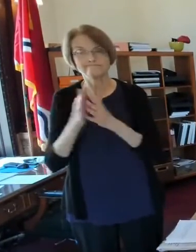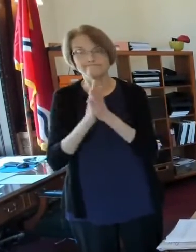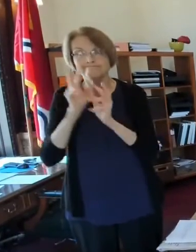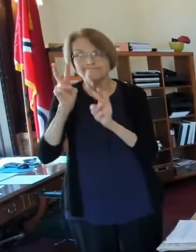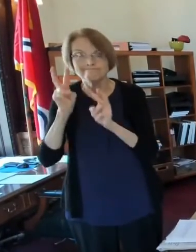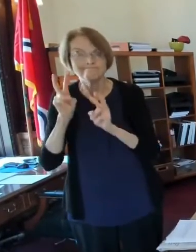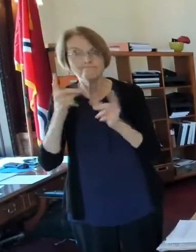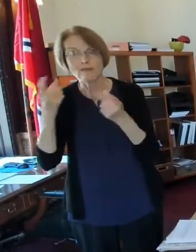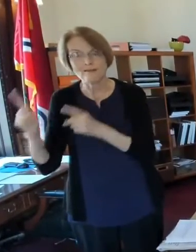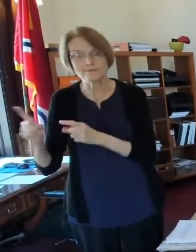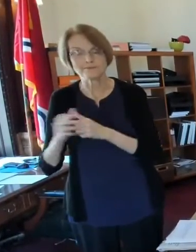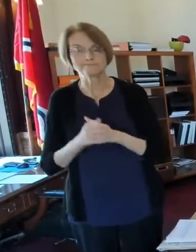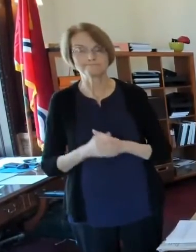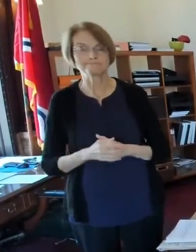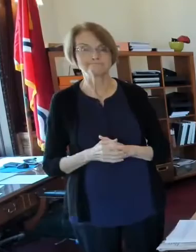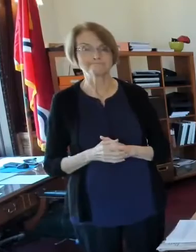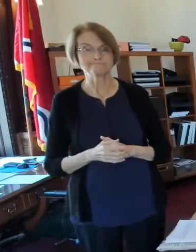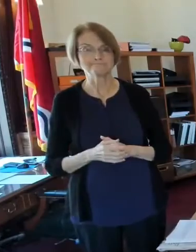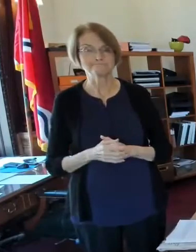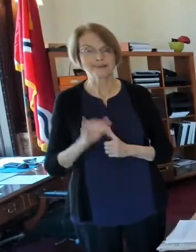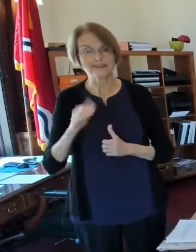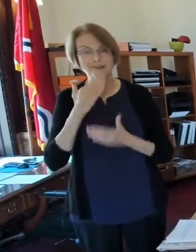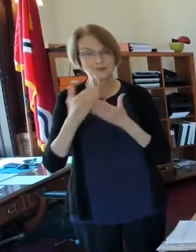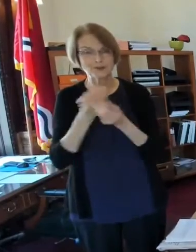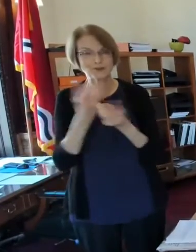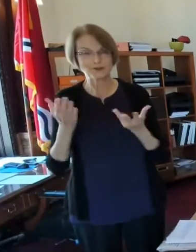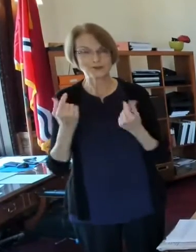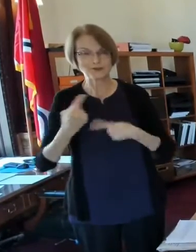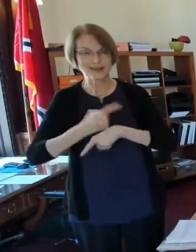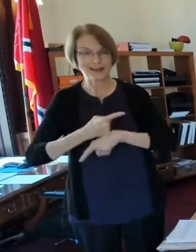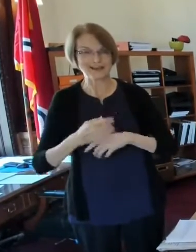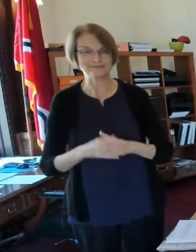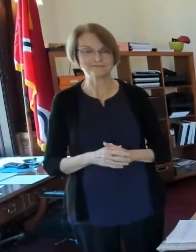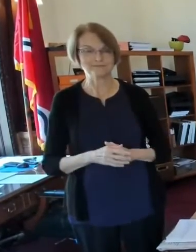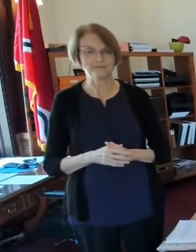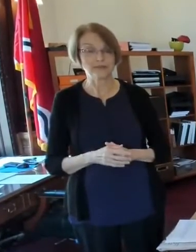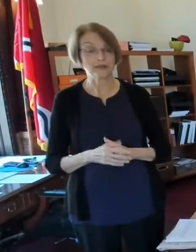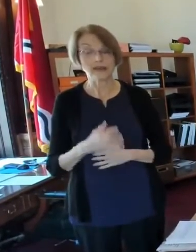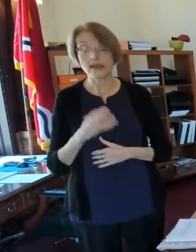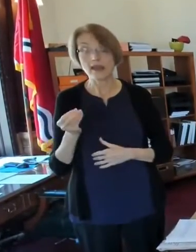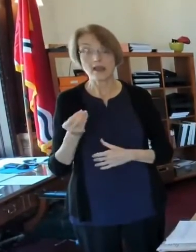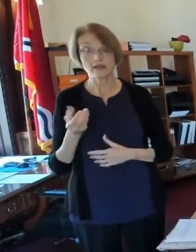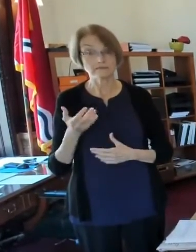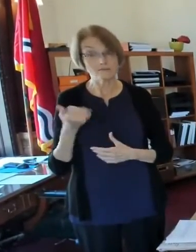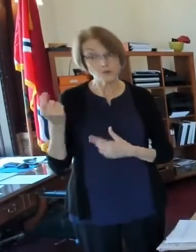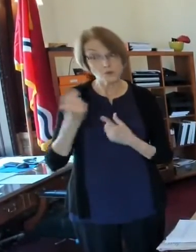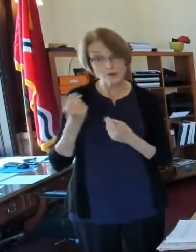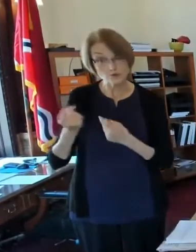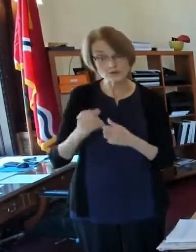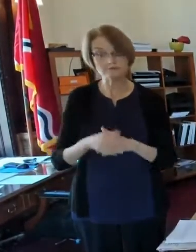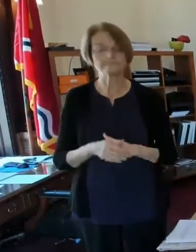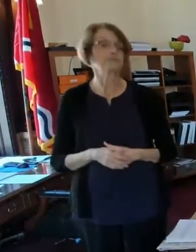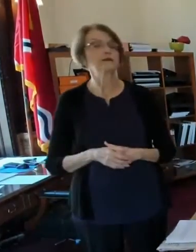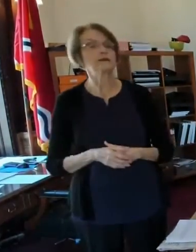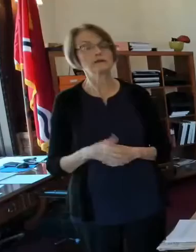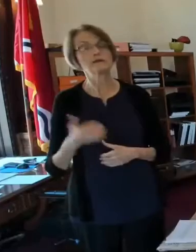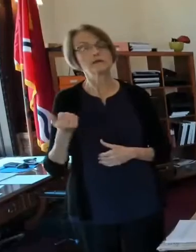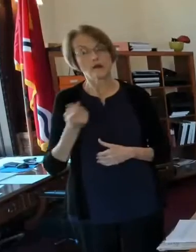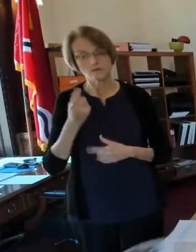So that's the good news for today. And maybe there are questions? Couple